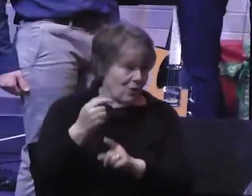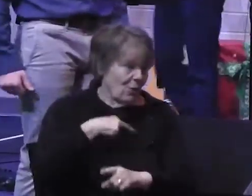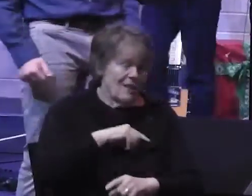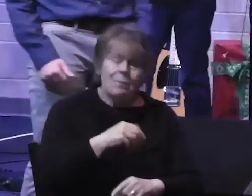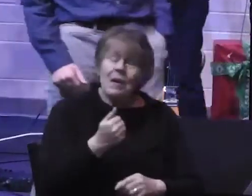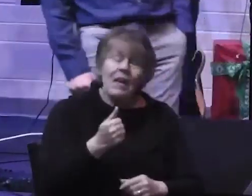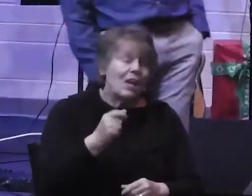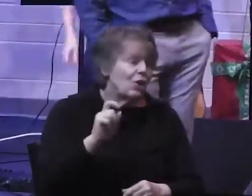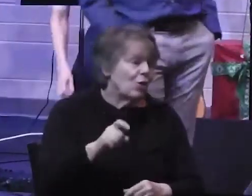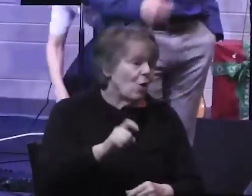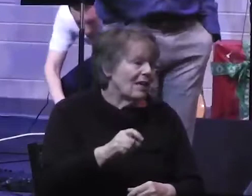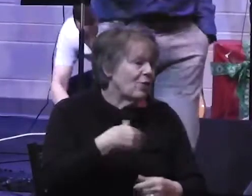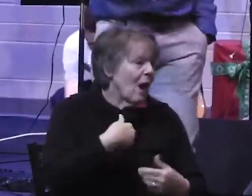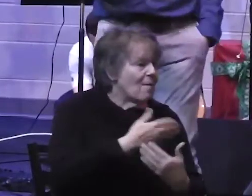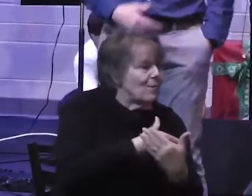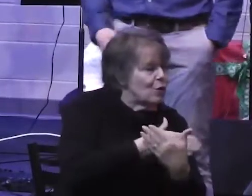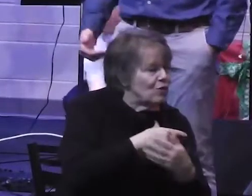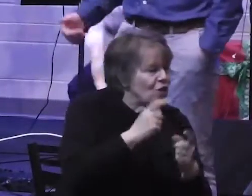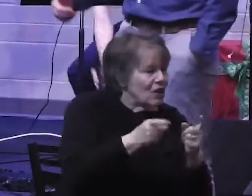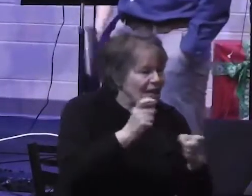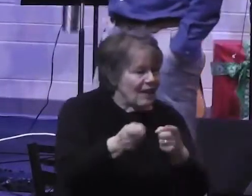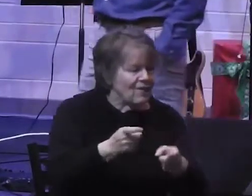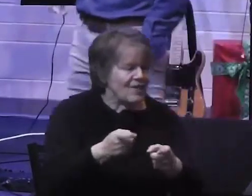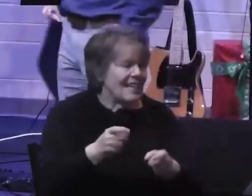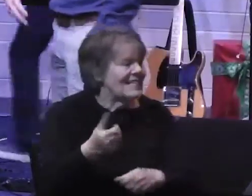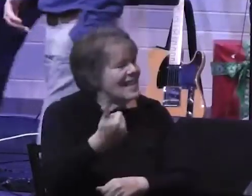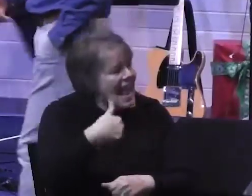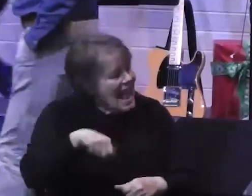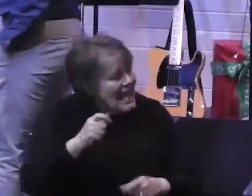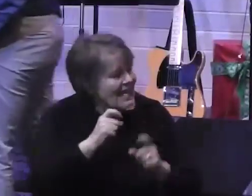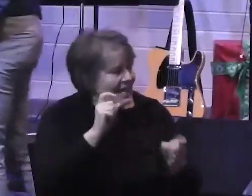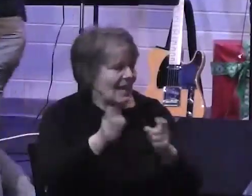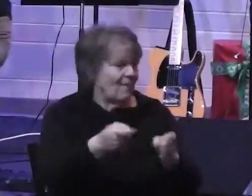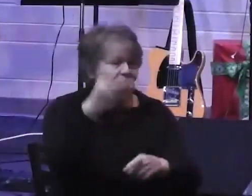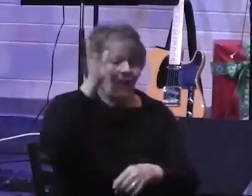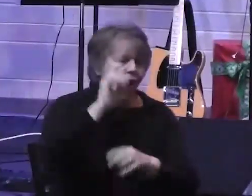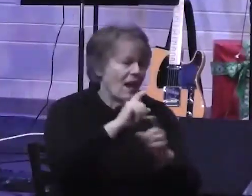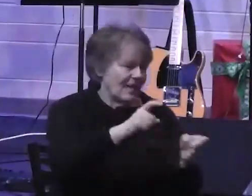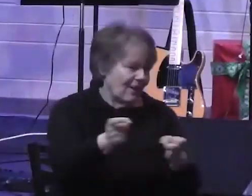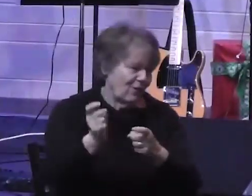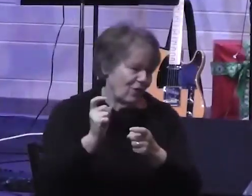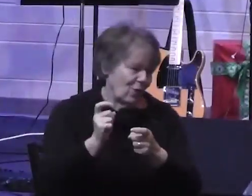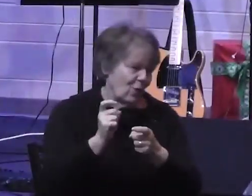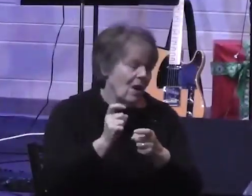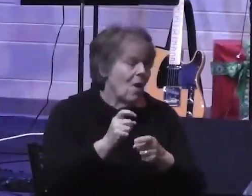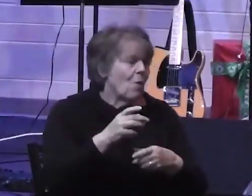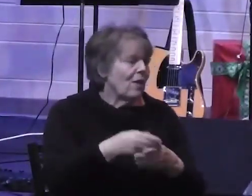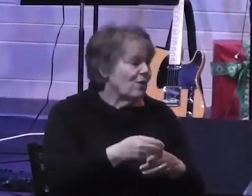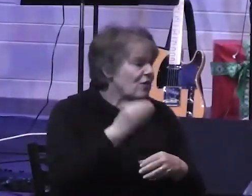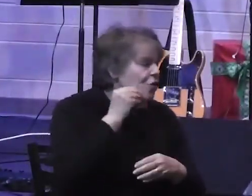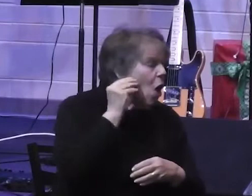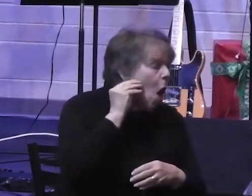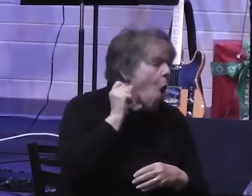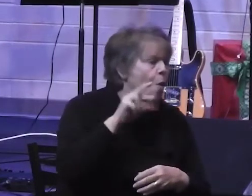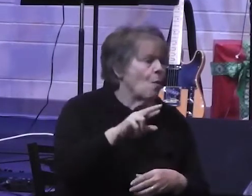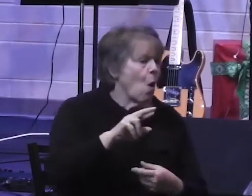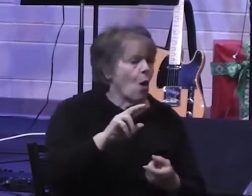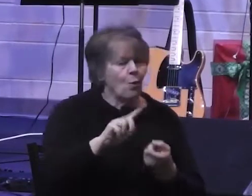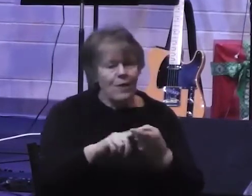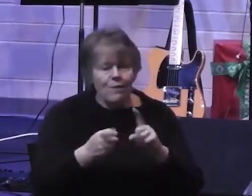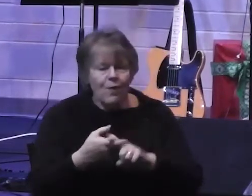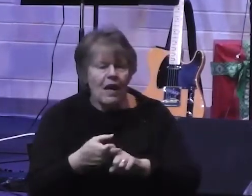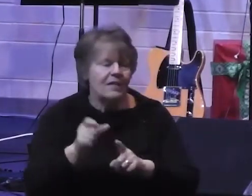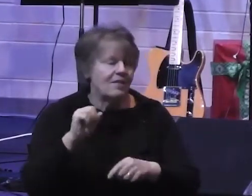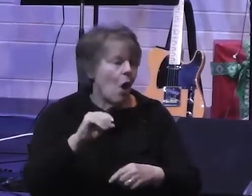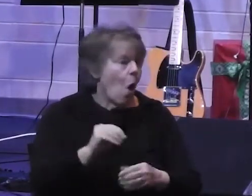Any gift God gives you, whether it's a gift of relationships and it shows up in your home or with friends, or if it's a gift of a skill and it shows up